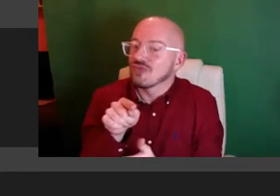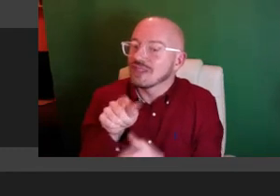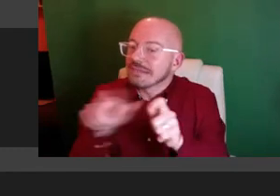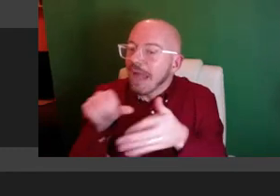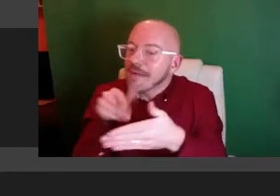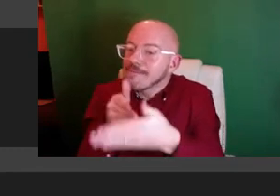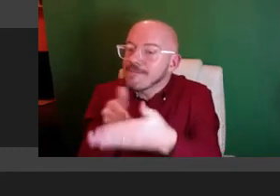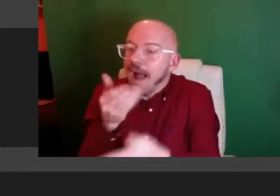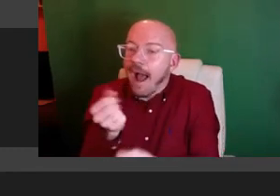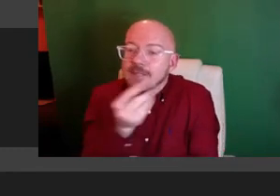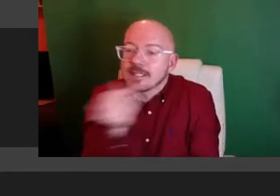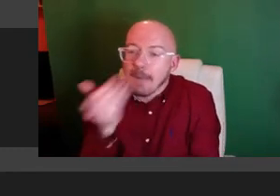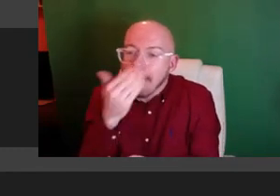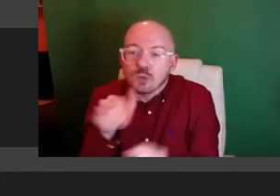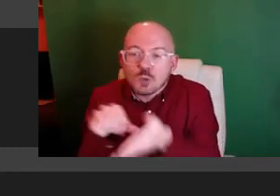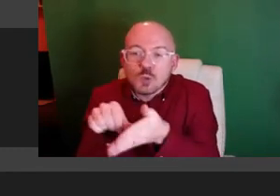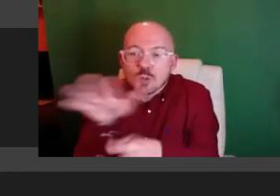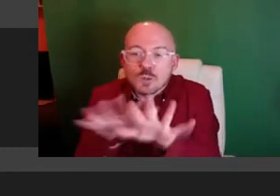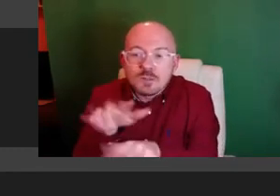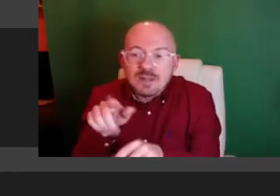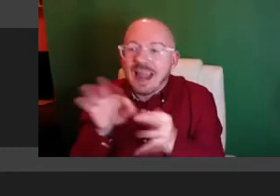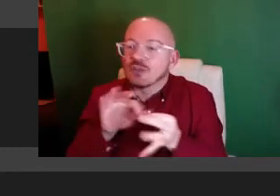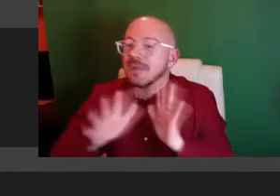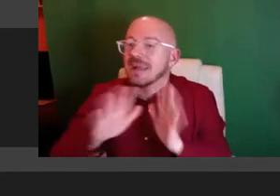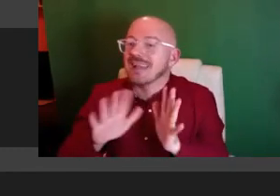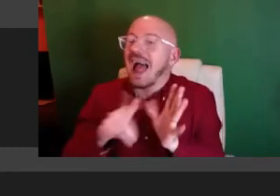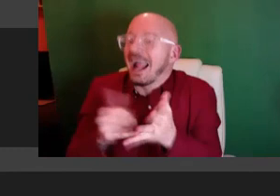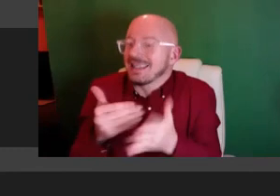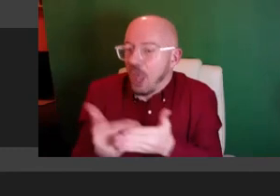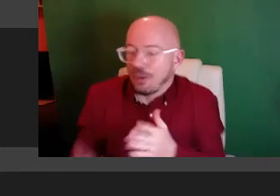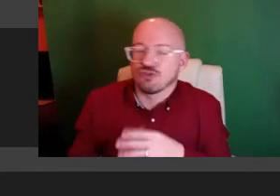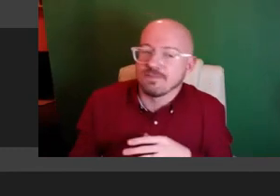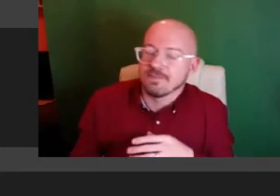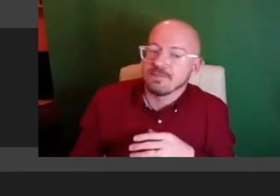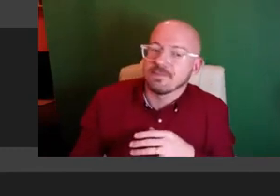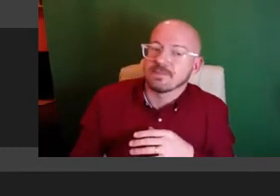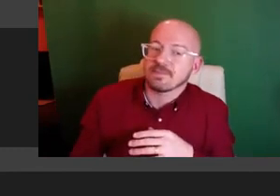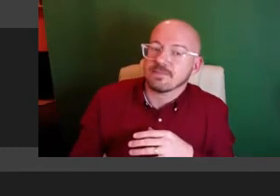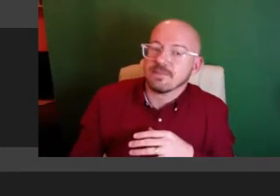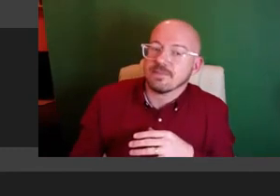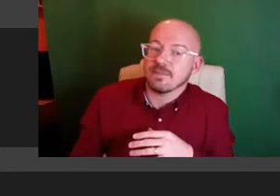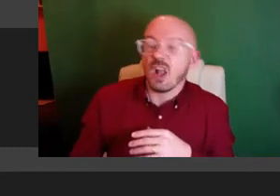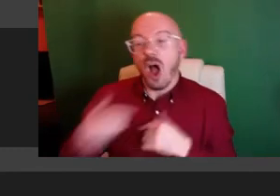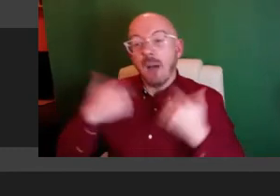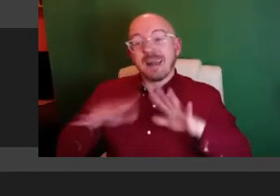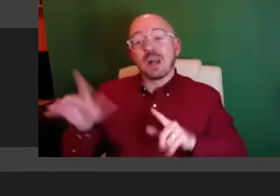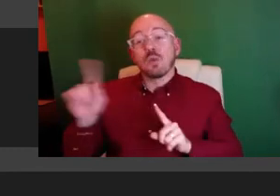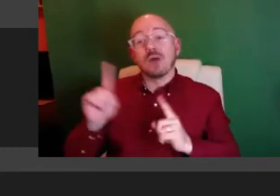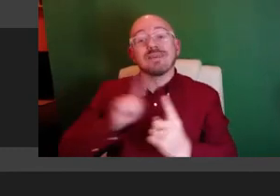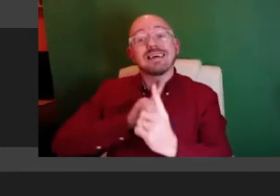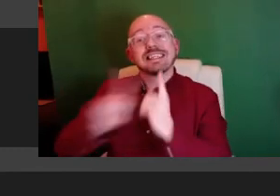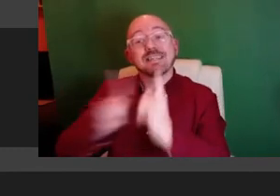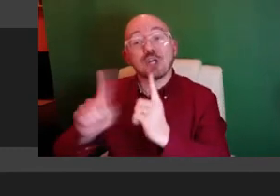themes. We particularly focused on whether the conceptualisation of BSL as a language was prevalent amongst